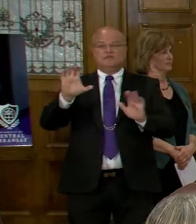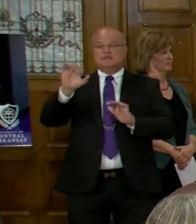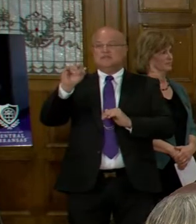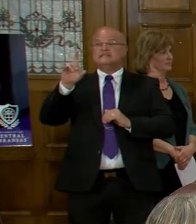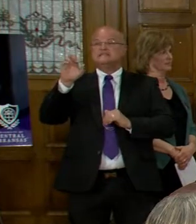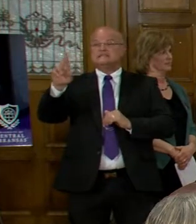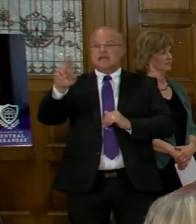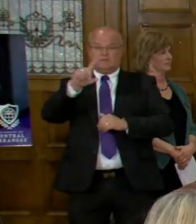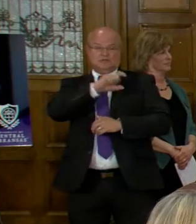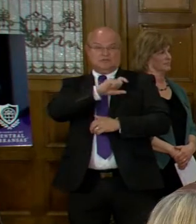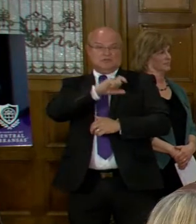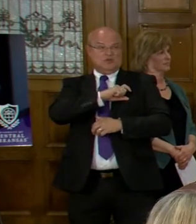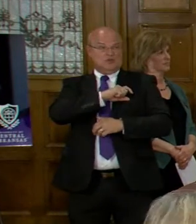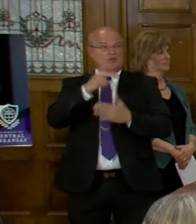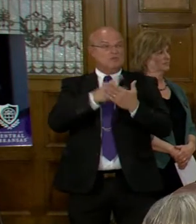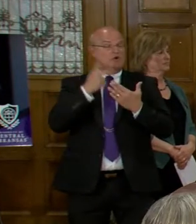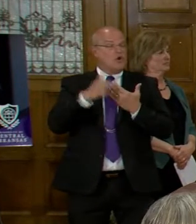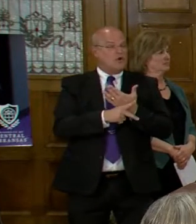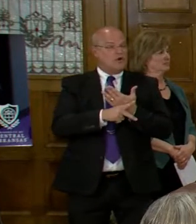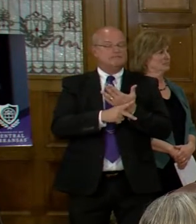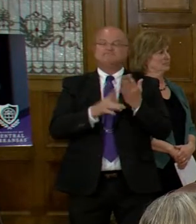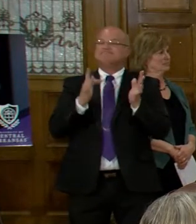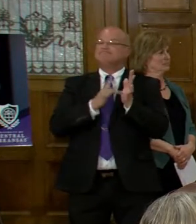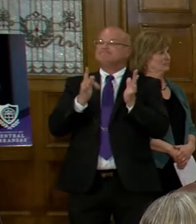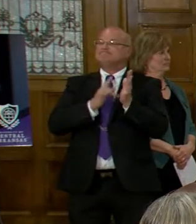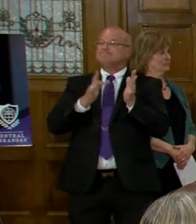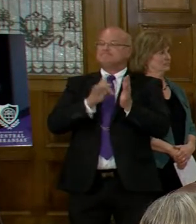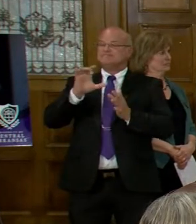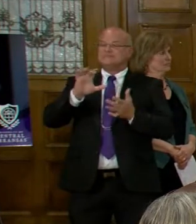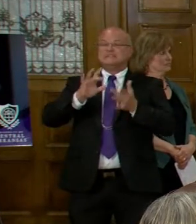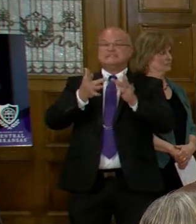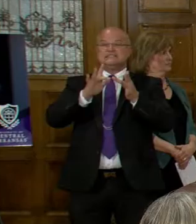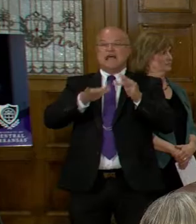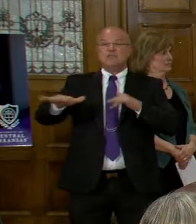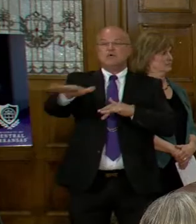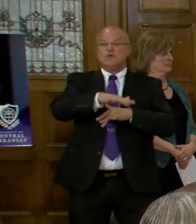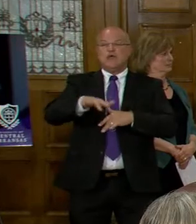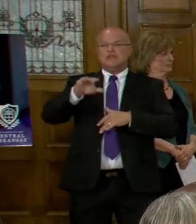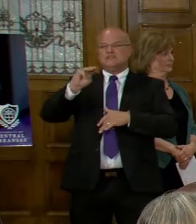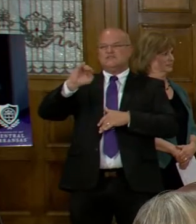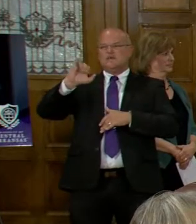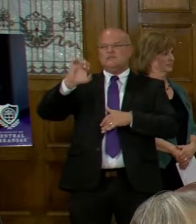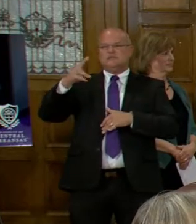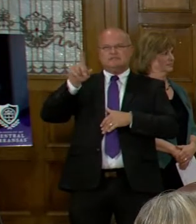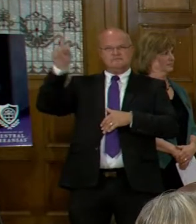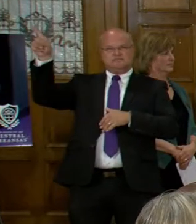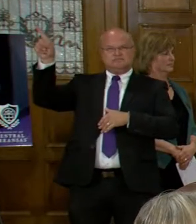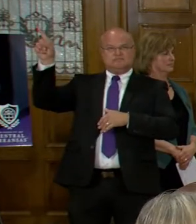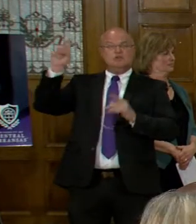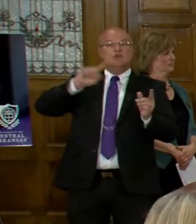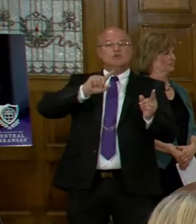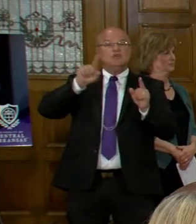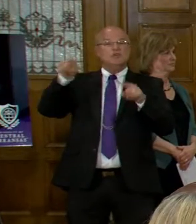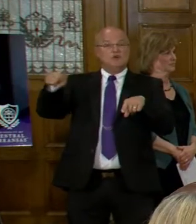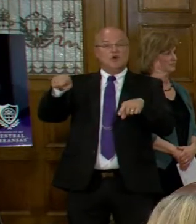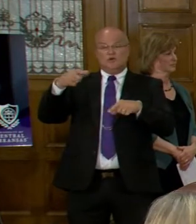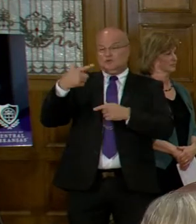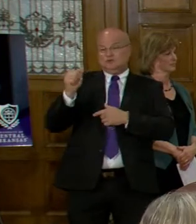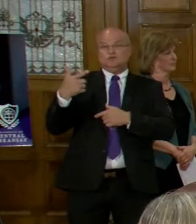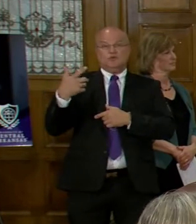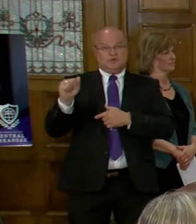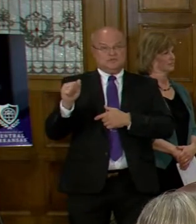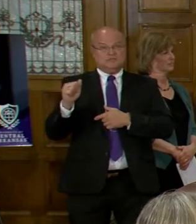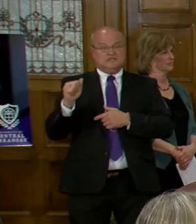security program, but they utilize the cyber range at the University of Michigan. If you go over to